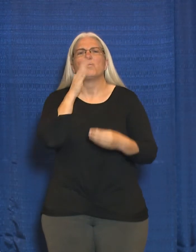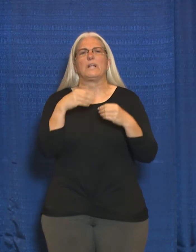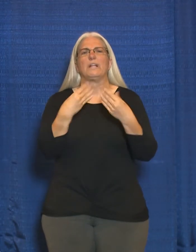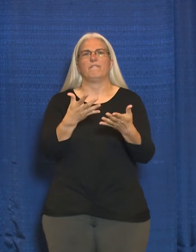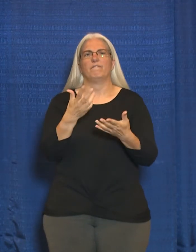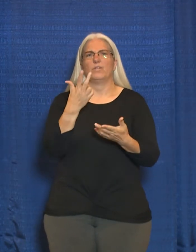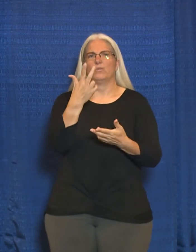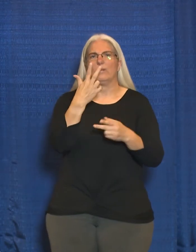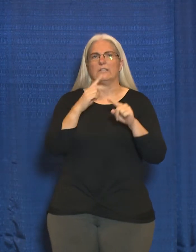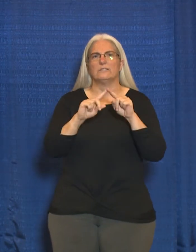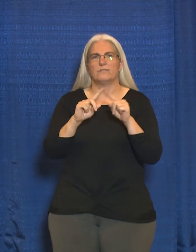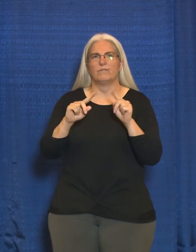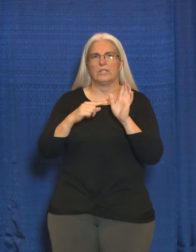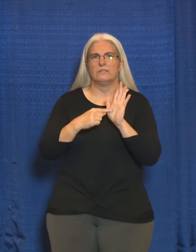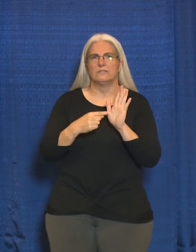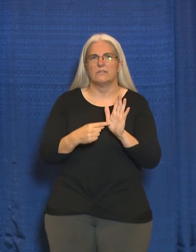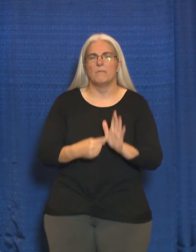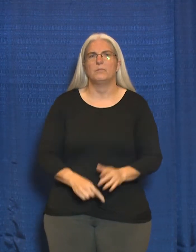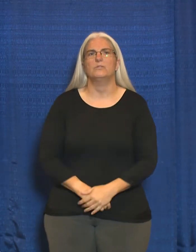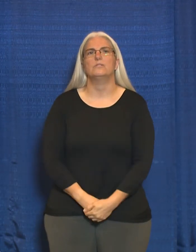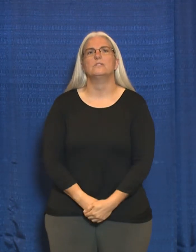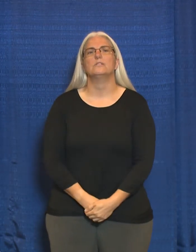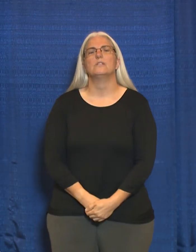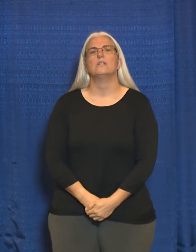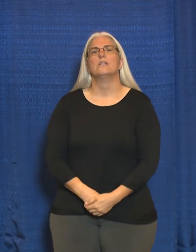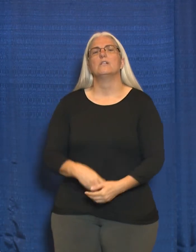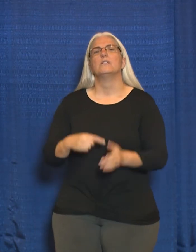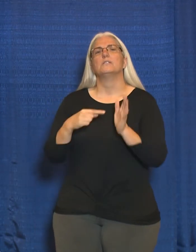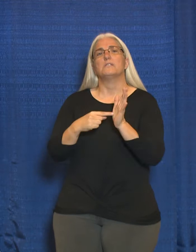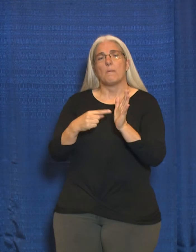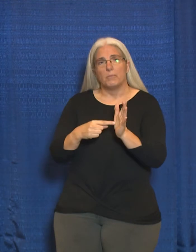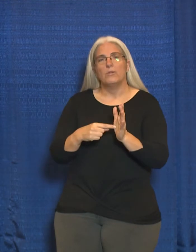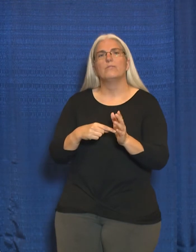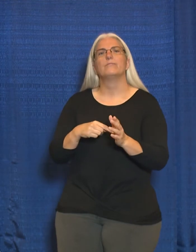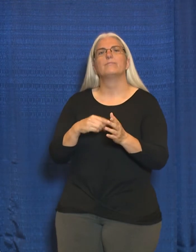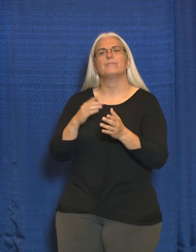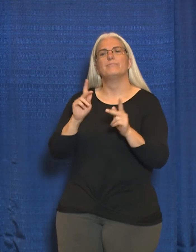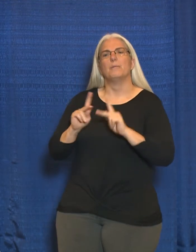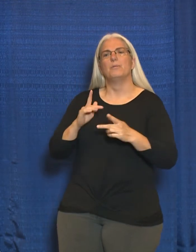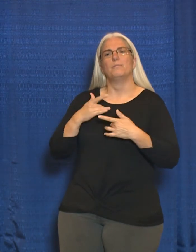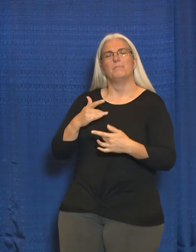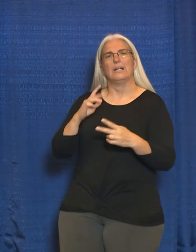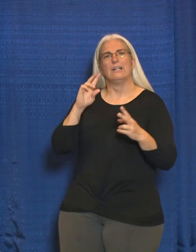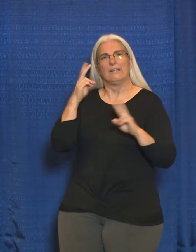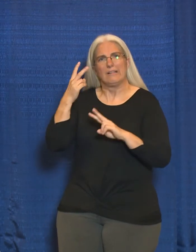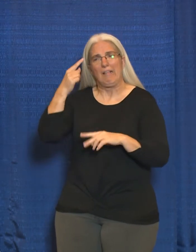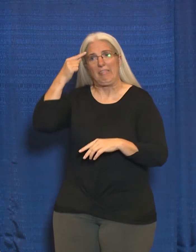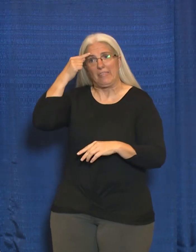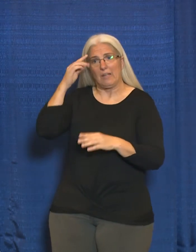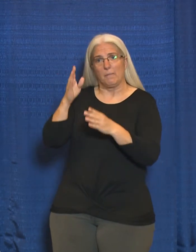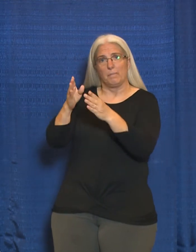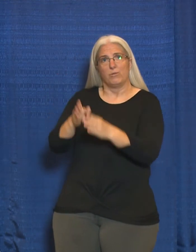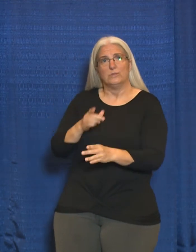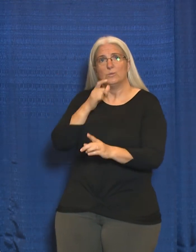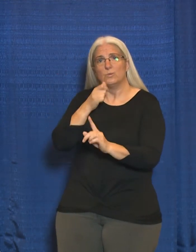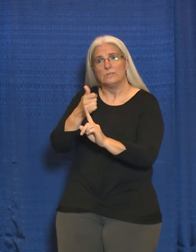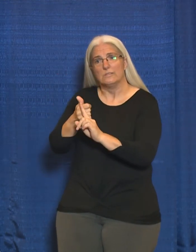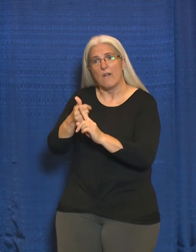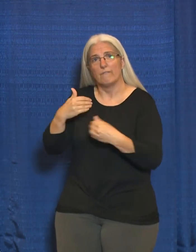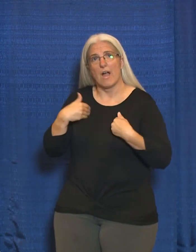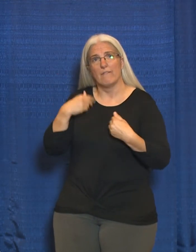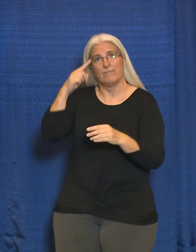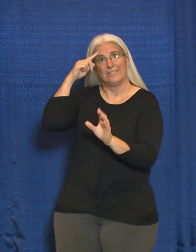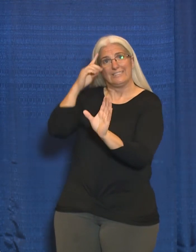One misconception is that a psychiatric, intellectual, developmental, or physical disability could make someone unable